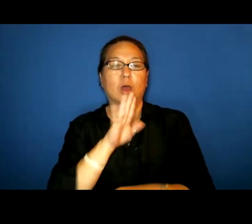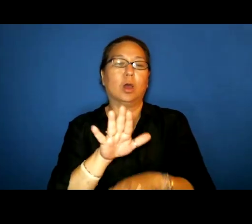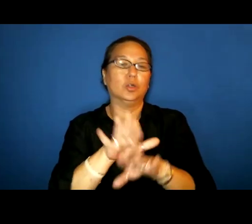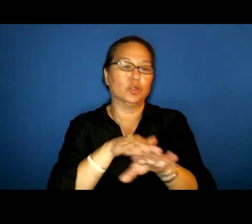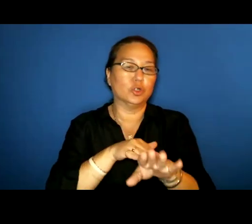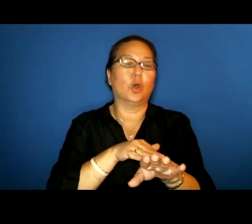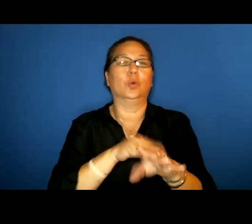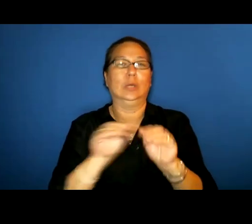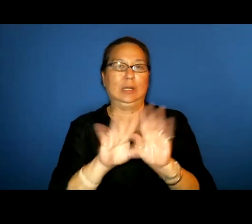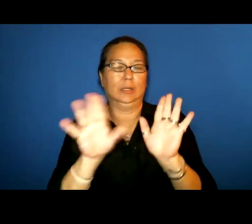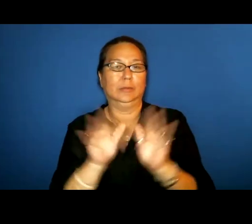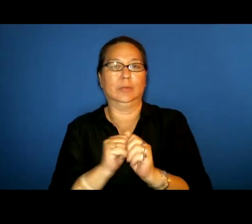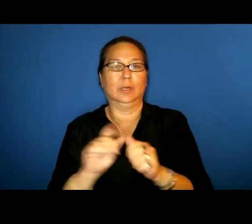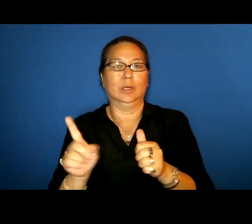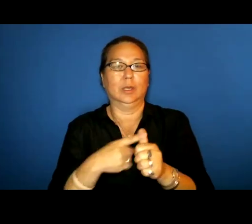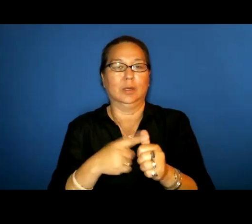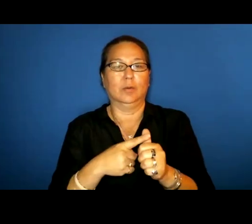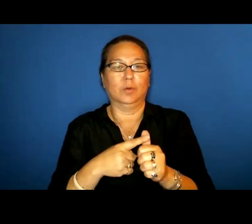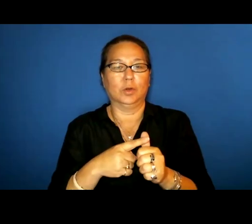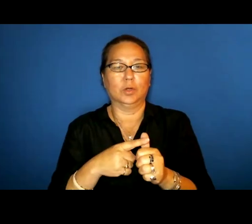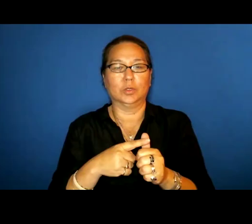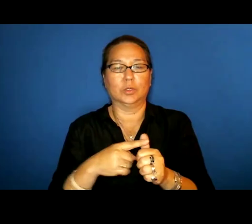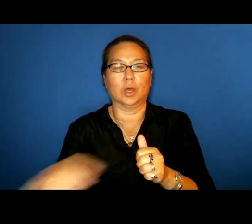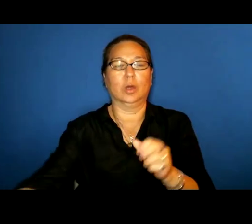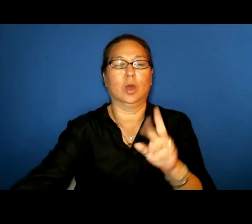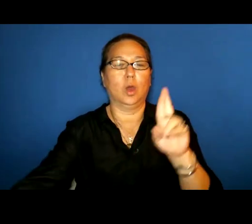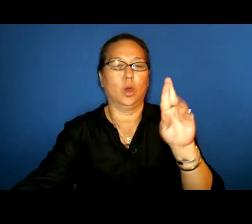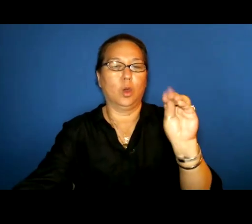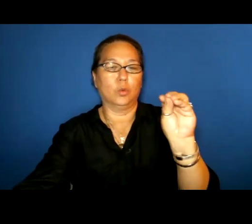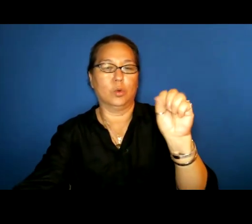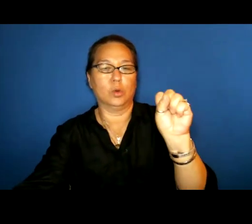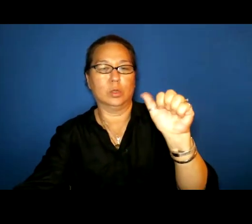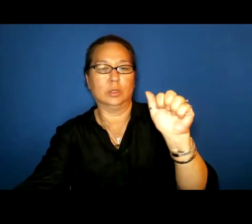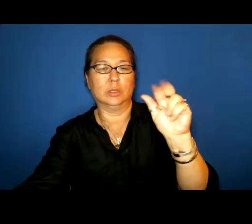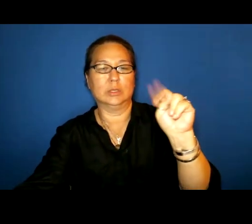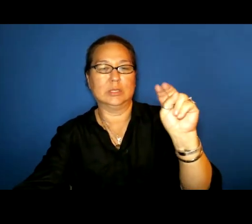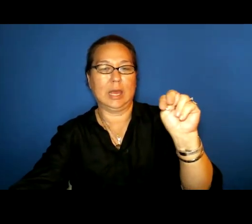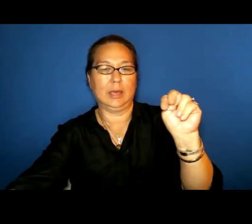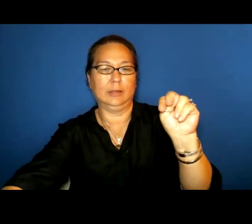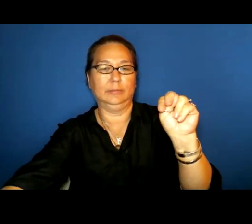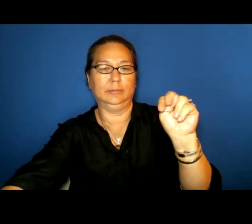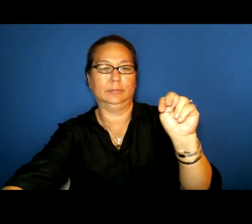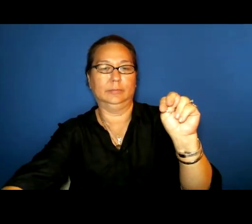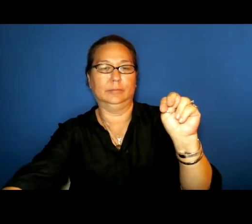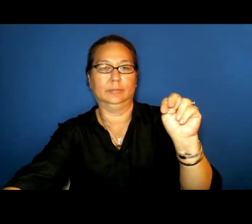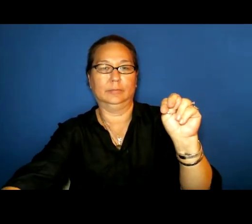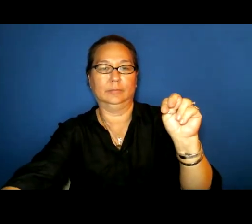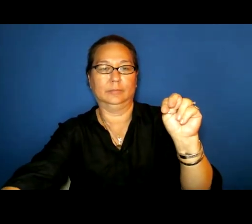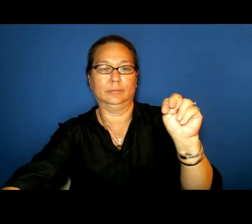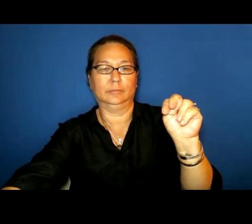Our first group of speakers is Roseanne Tang, Travis Marshall, John Mudd, and Julia Morales. Roseanne Tang.